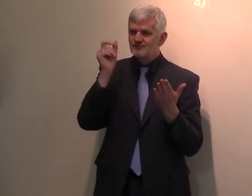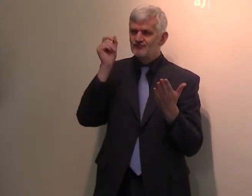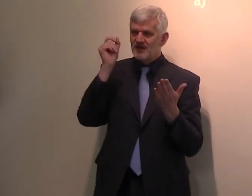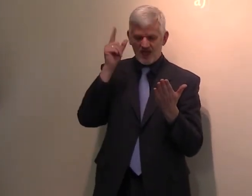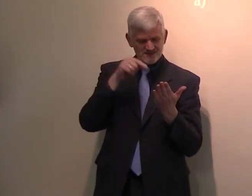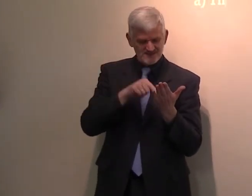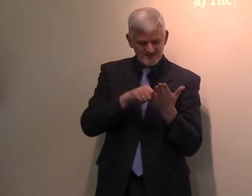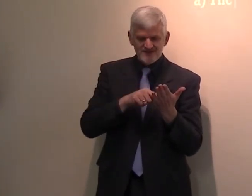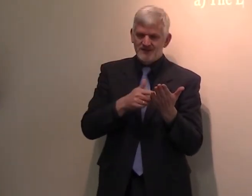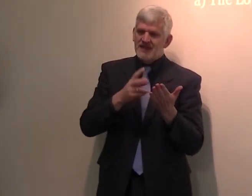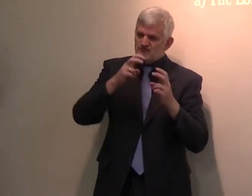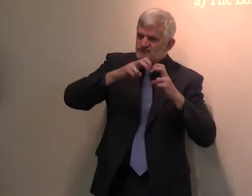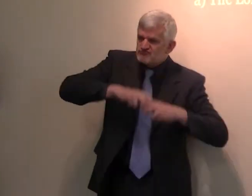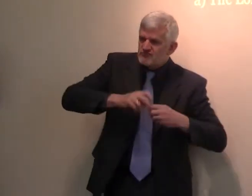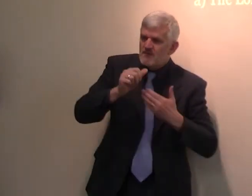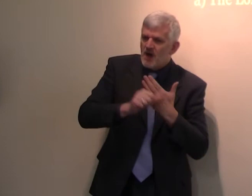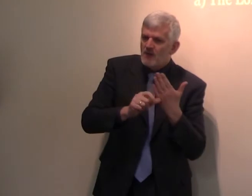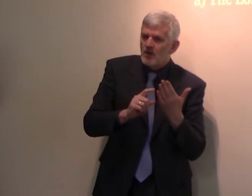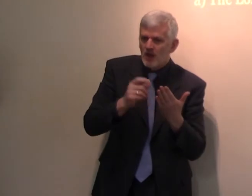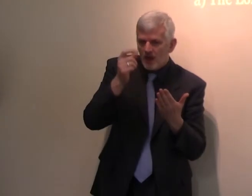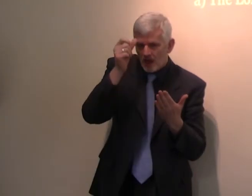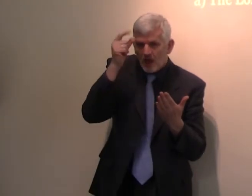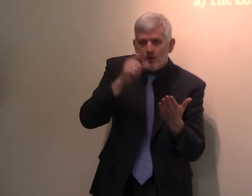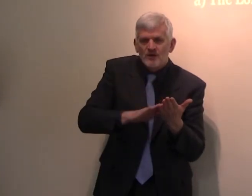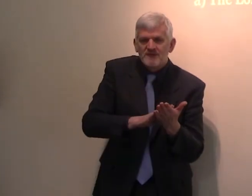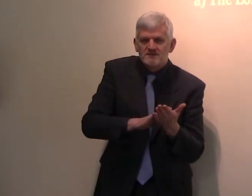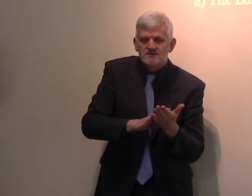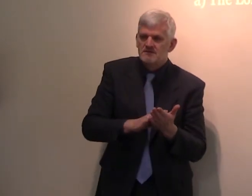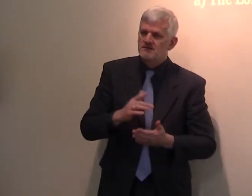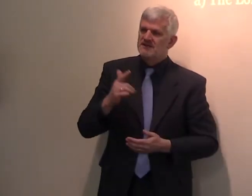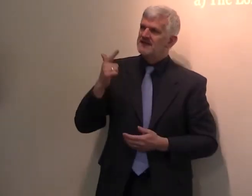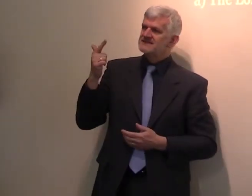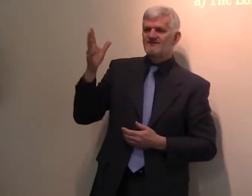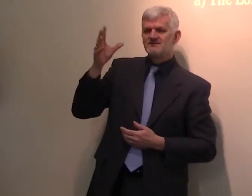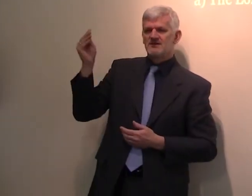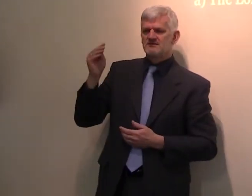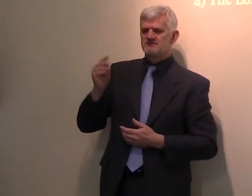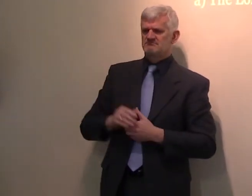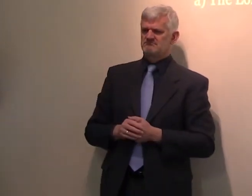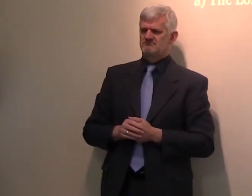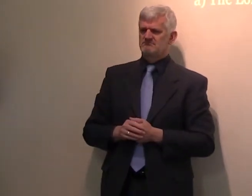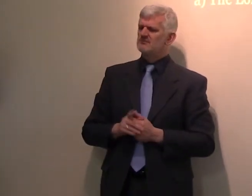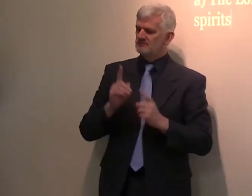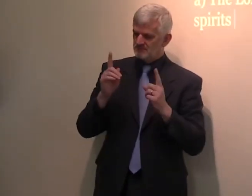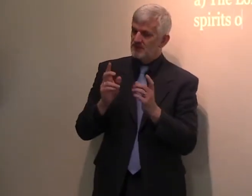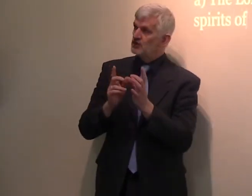God. Because the seven spirit is described as the one who holds the seven spirits